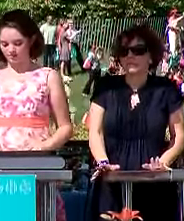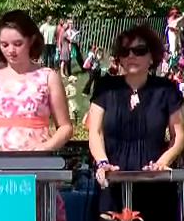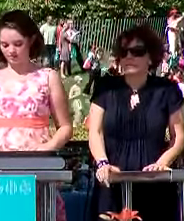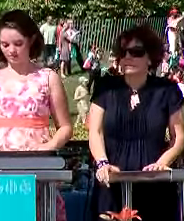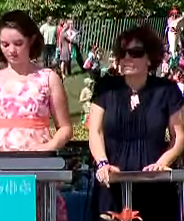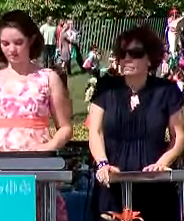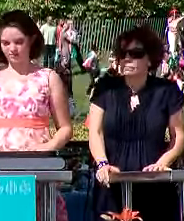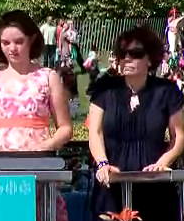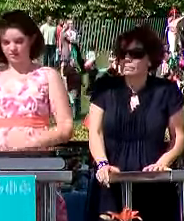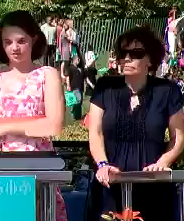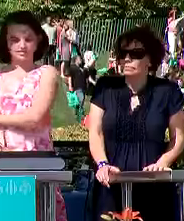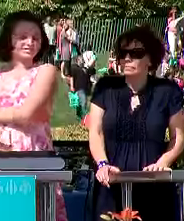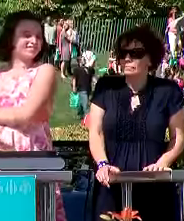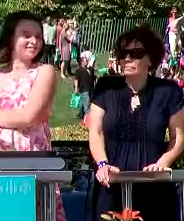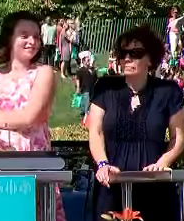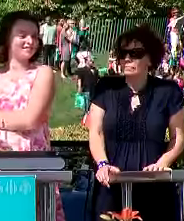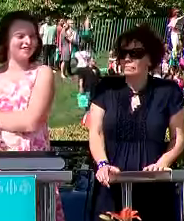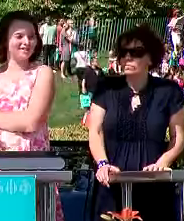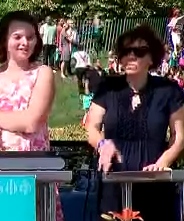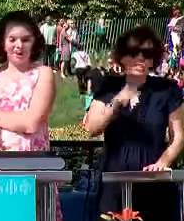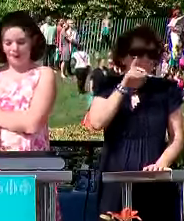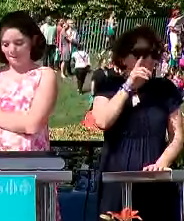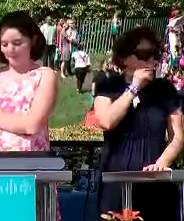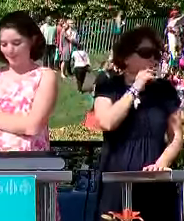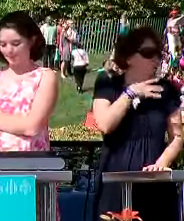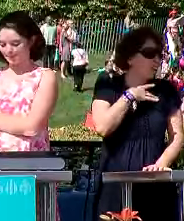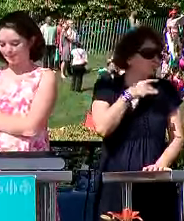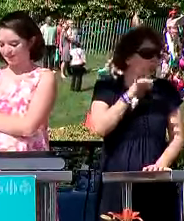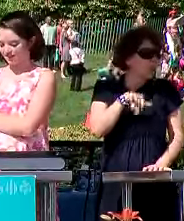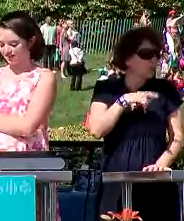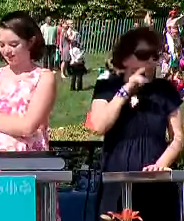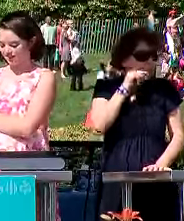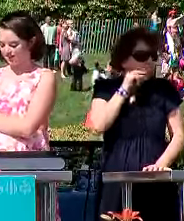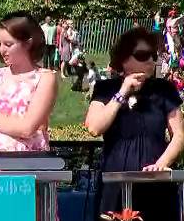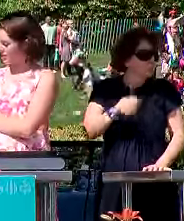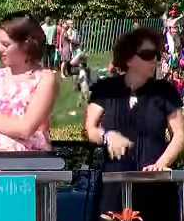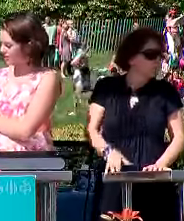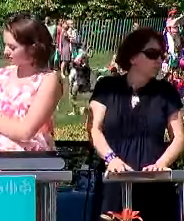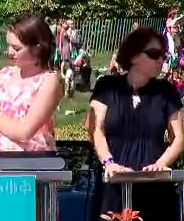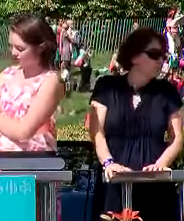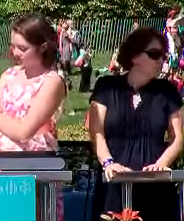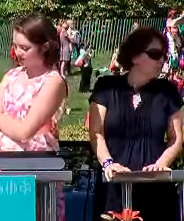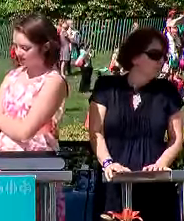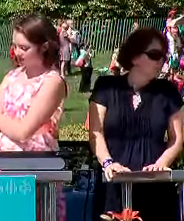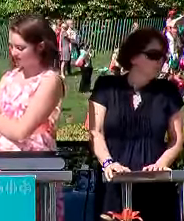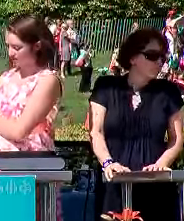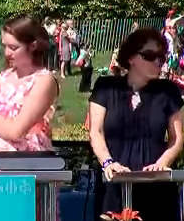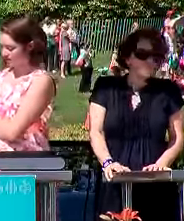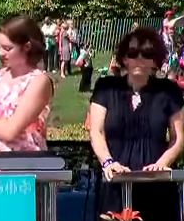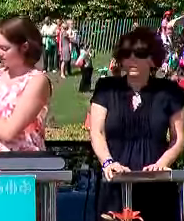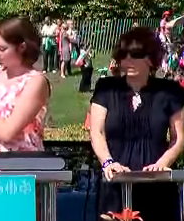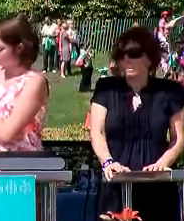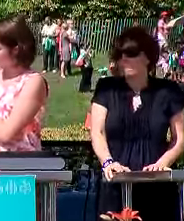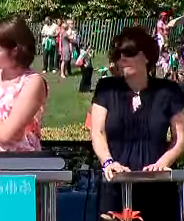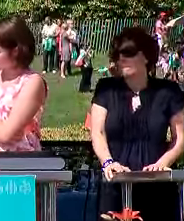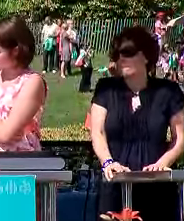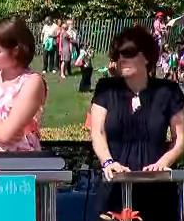Some what? Chicken? Nice. Can I have more of my sister's and